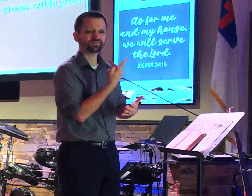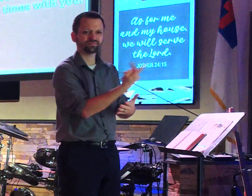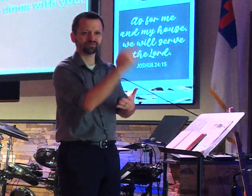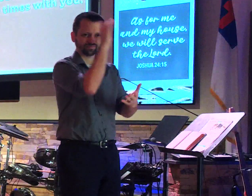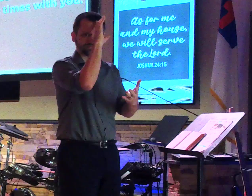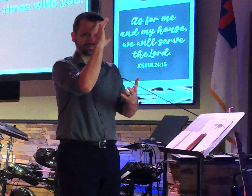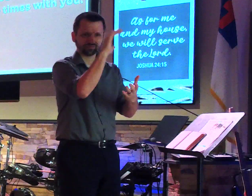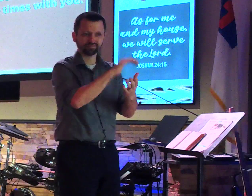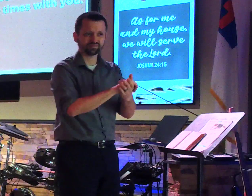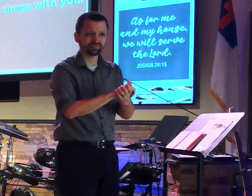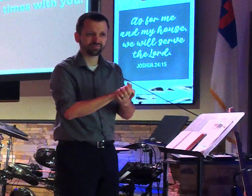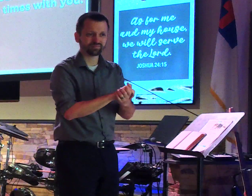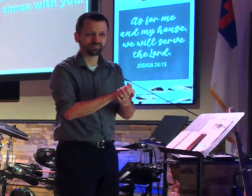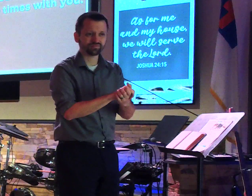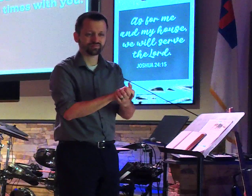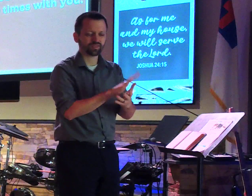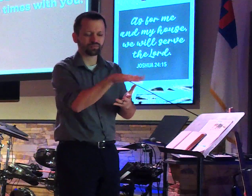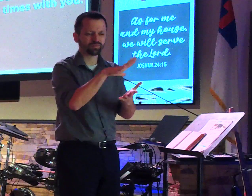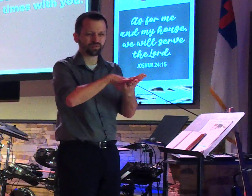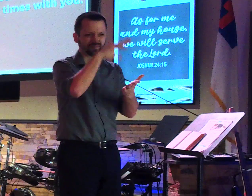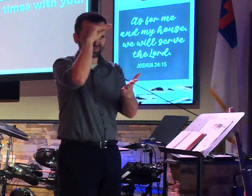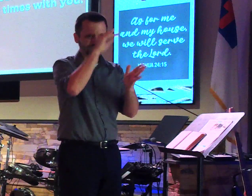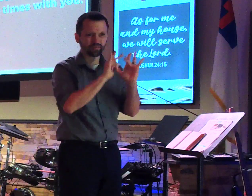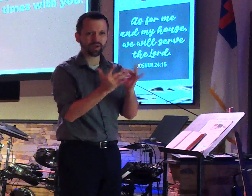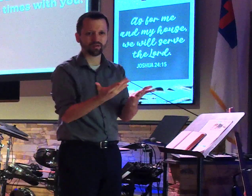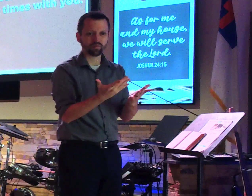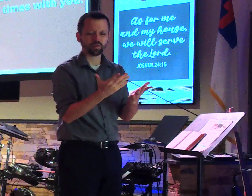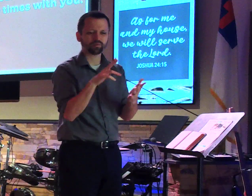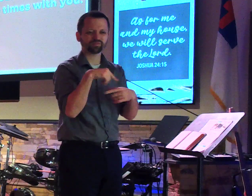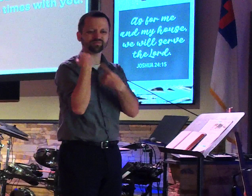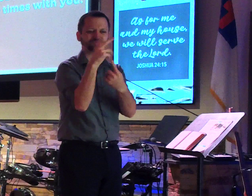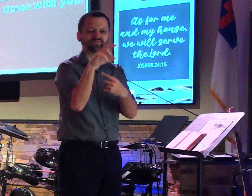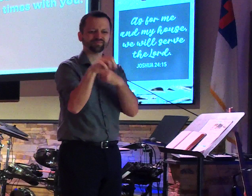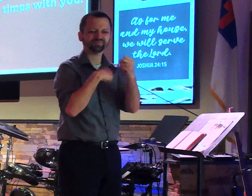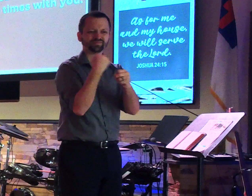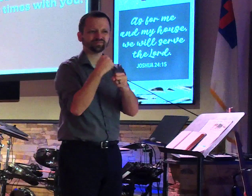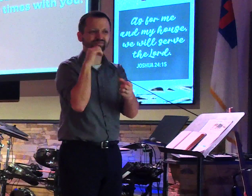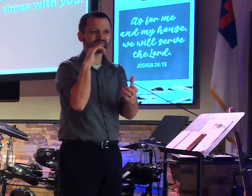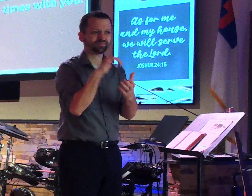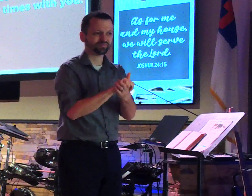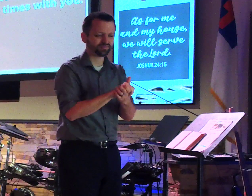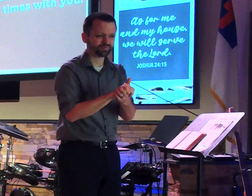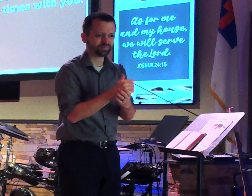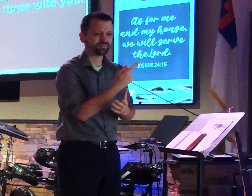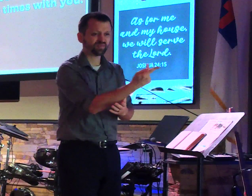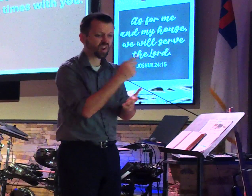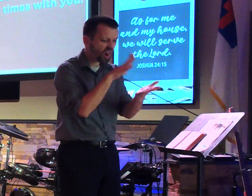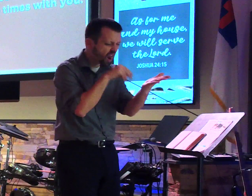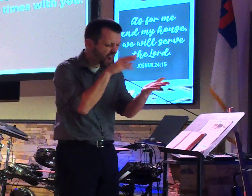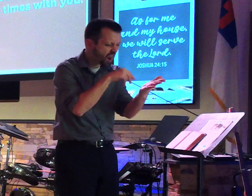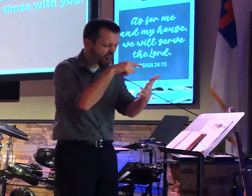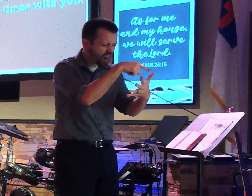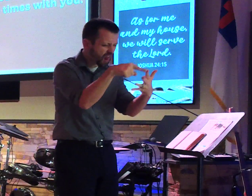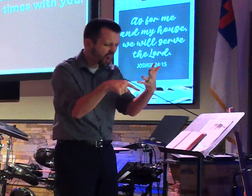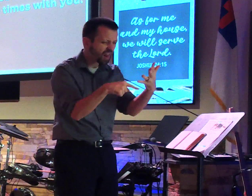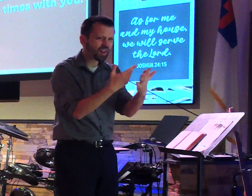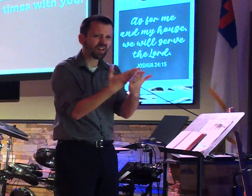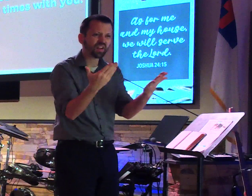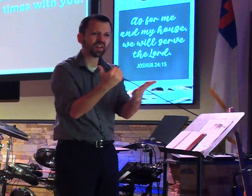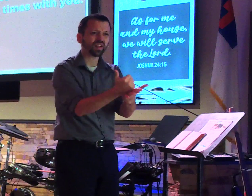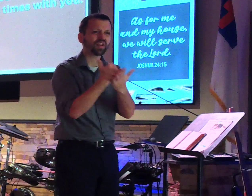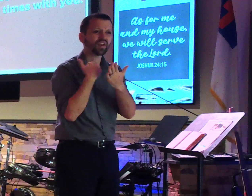has allowed us to, after 30 years of marriage, to navigate through the trials and all the